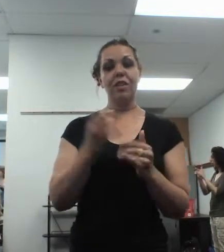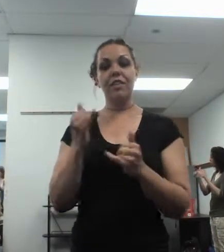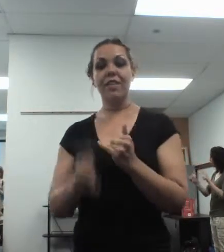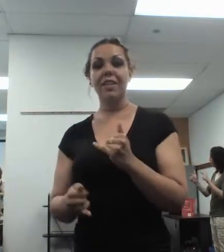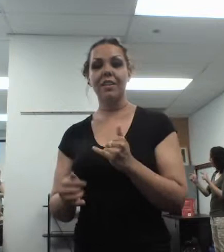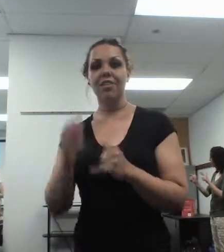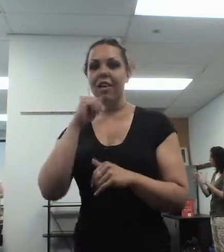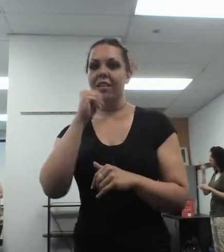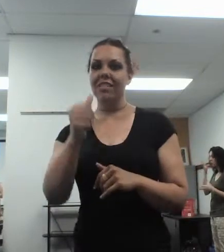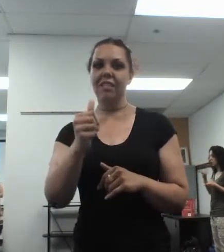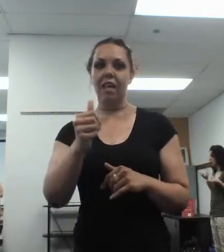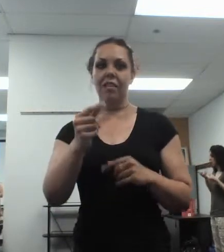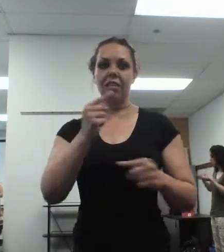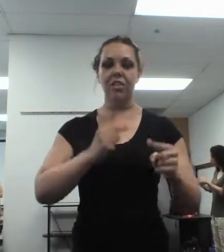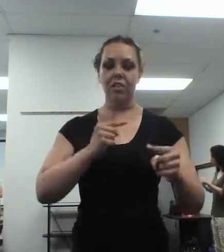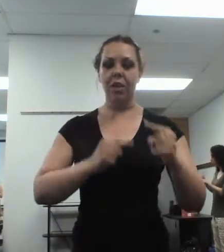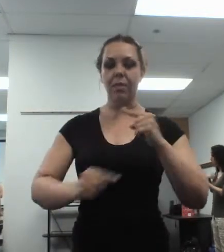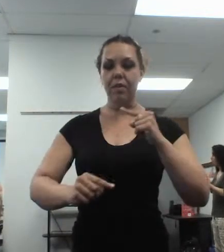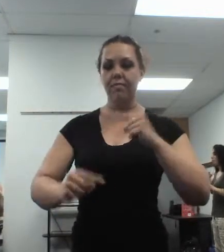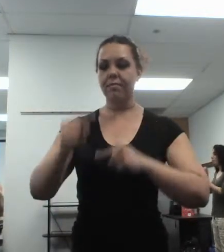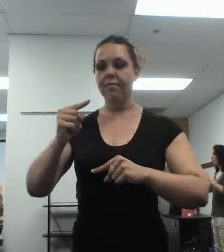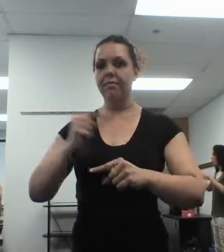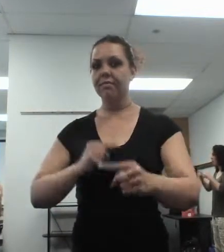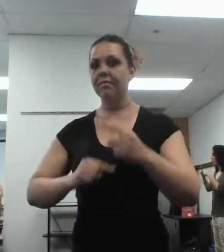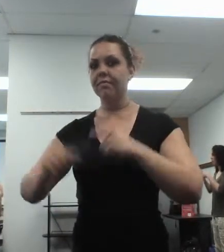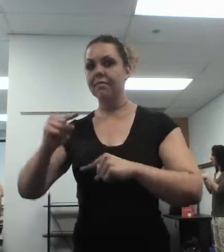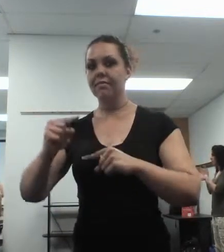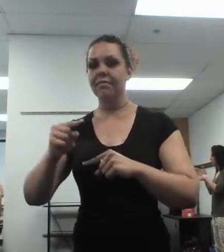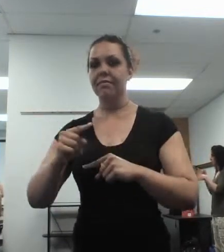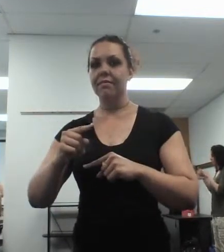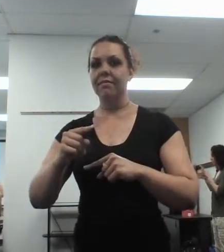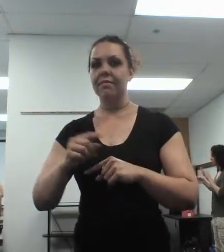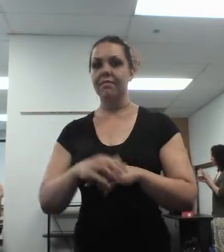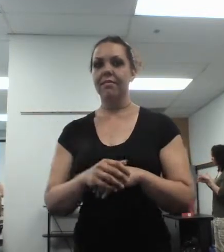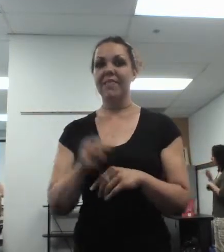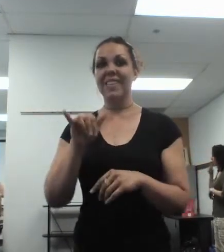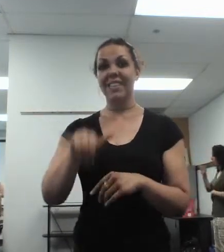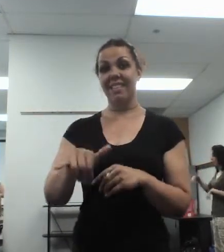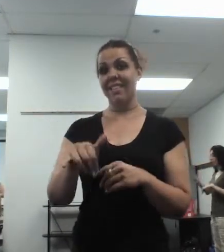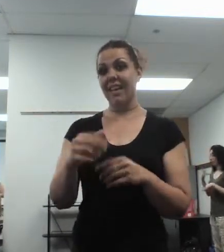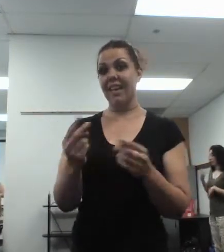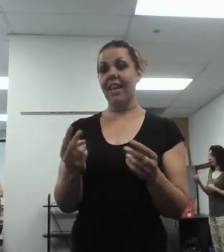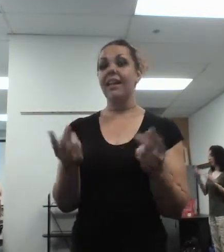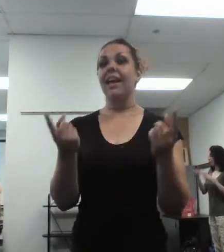pauses in between a sentence. This happens when you don't